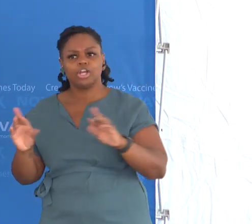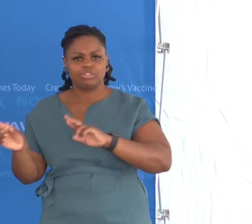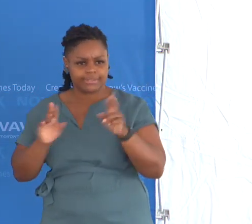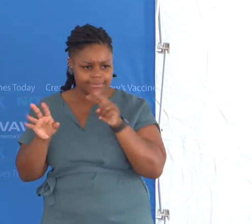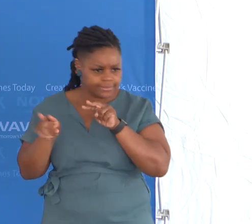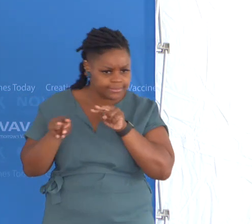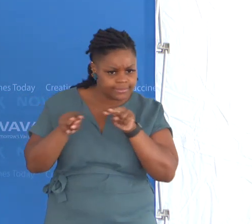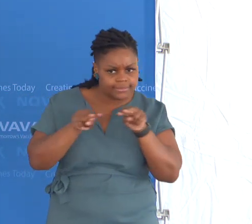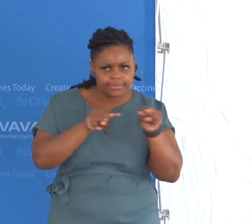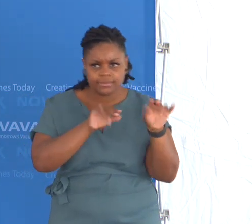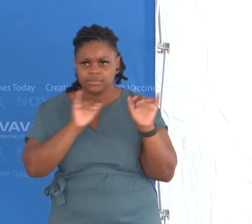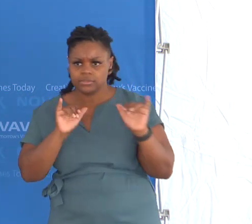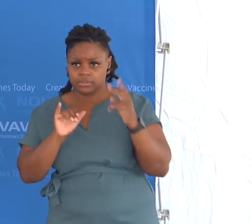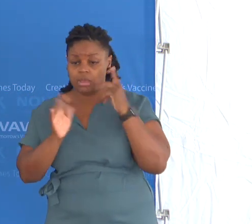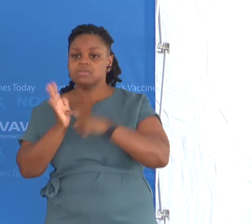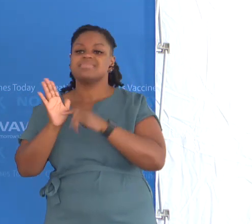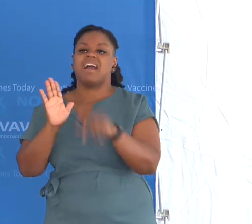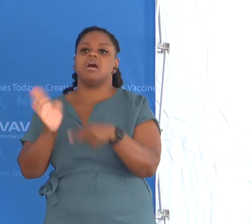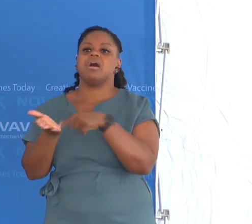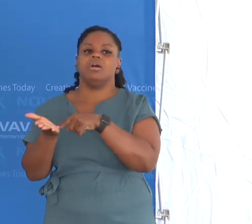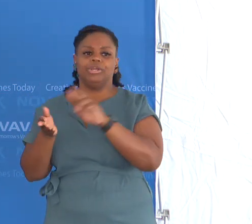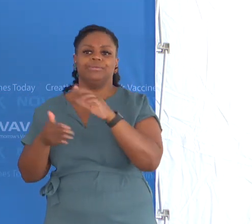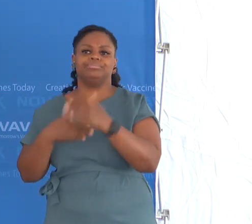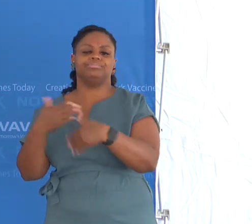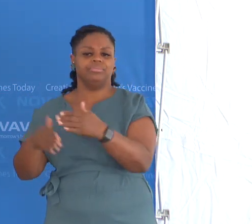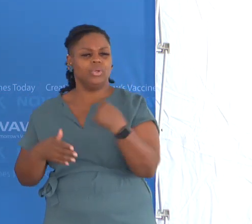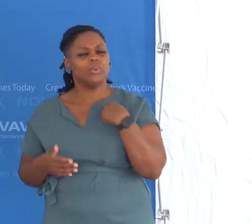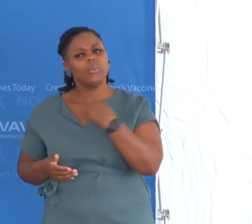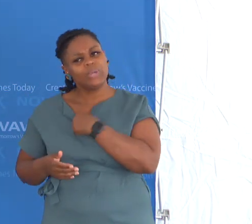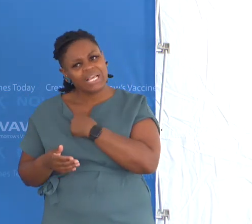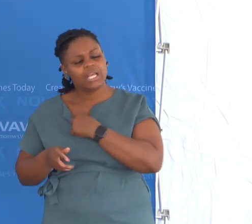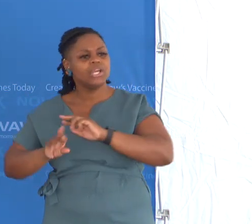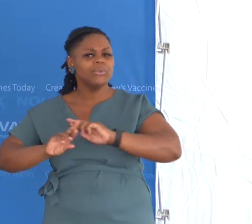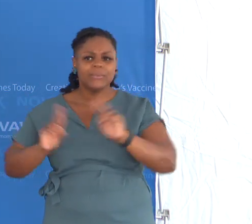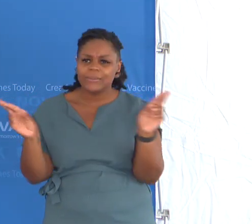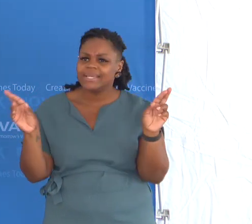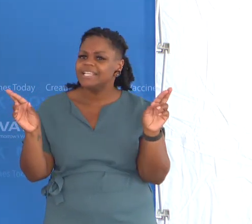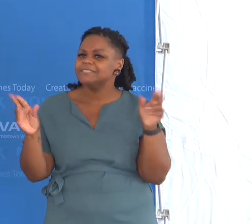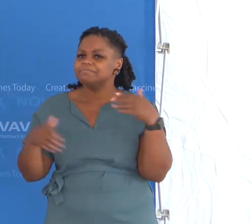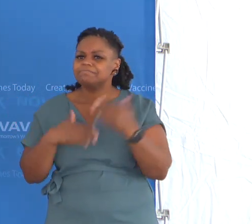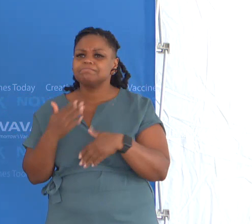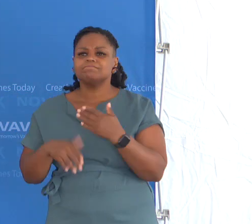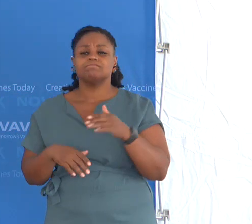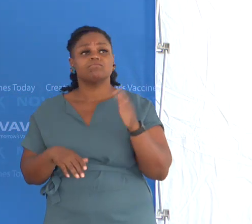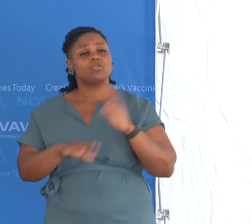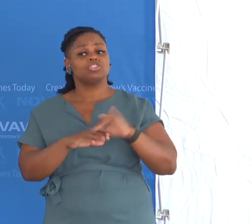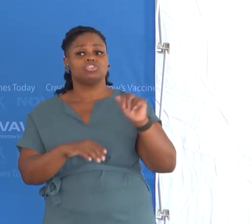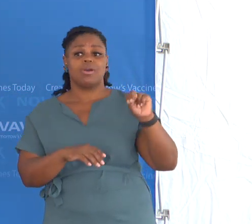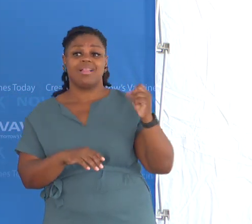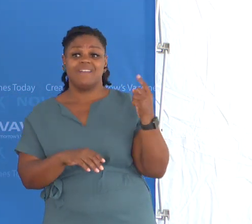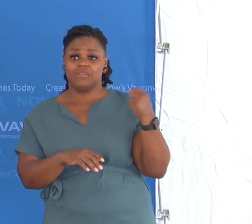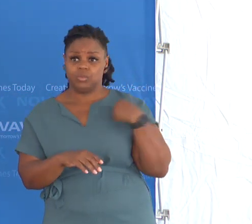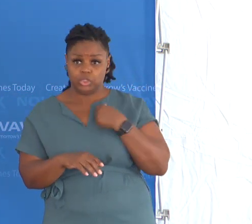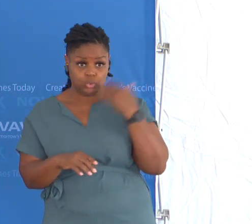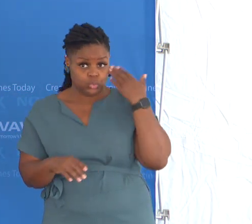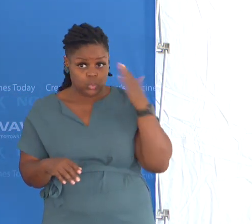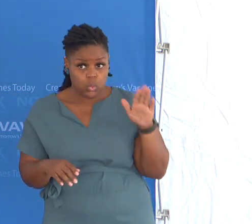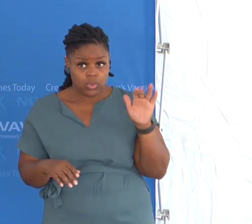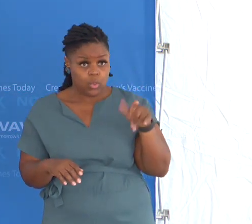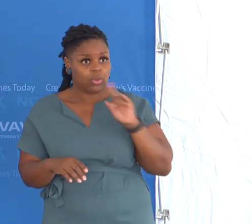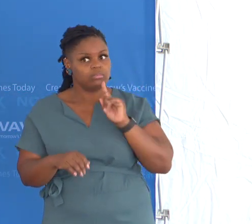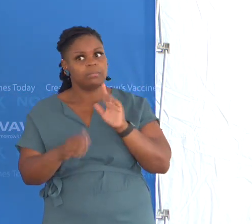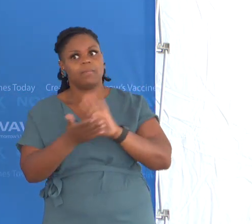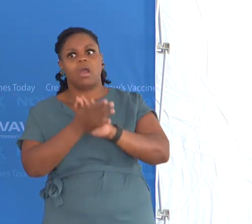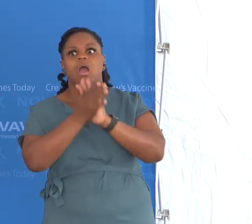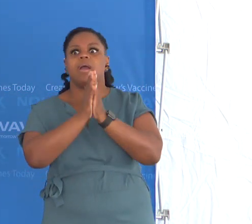all, and we put them on the shelf. And we did the same thing and on January 11th, we didn't know it was going to be a pandemic, but it